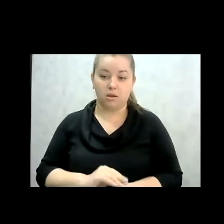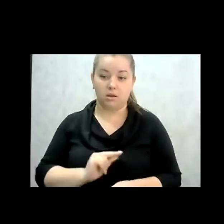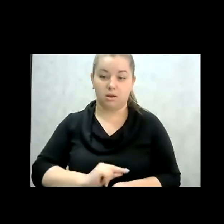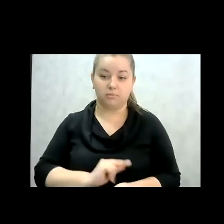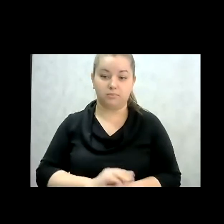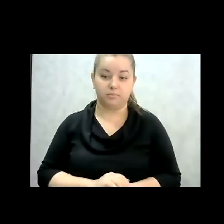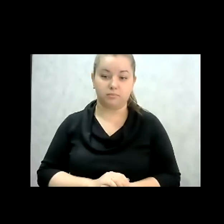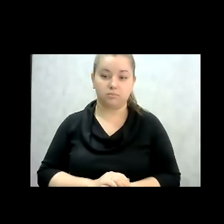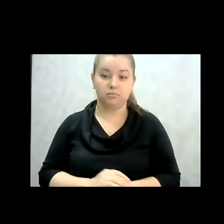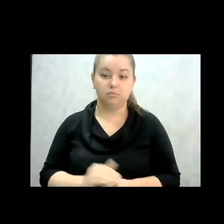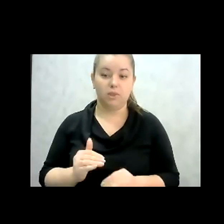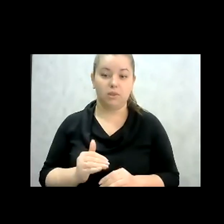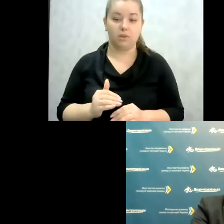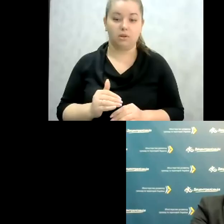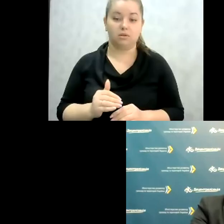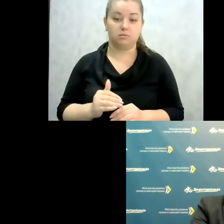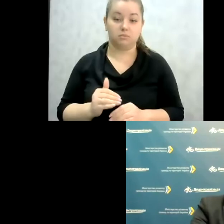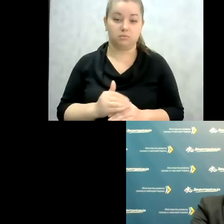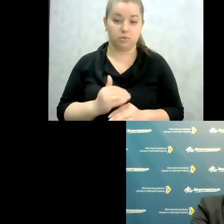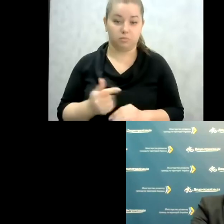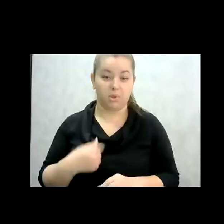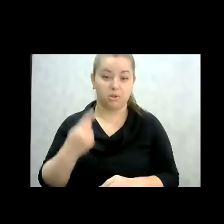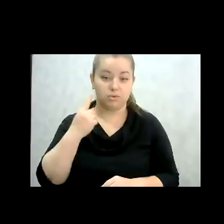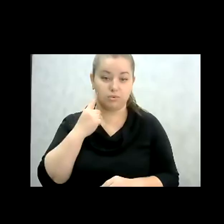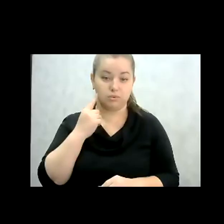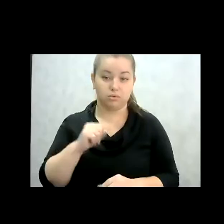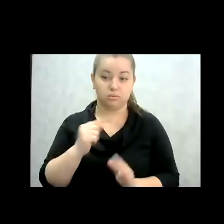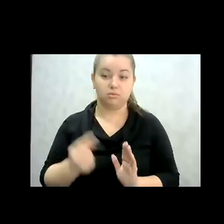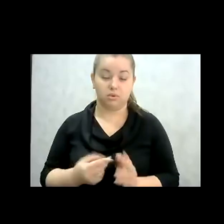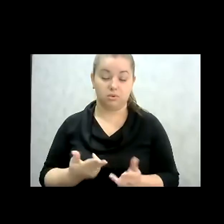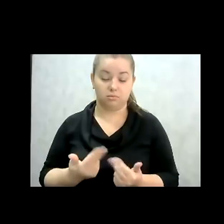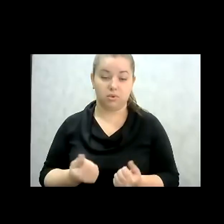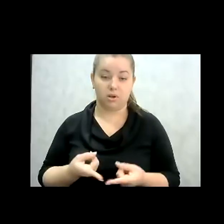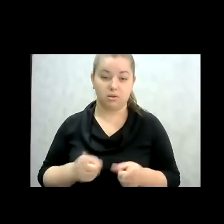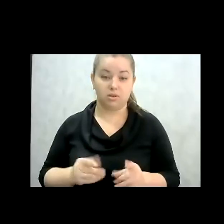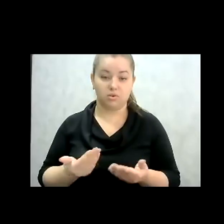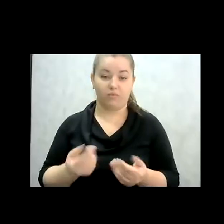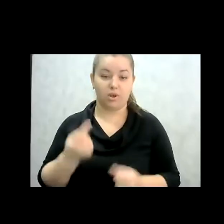Good morning, good morning, dear colleagues. Can you hear me?